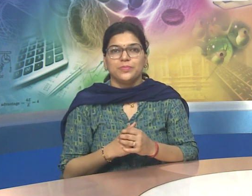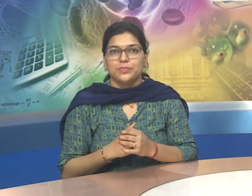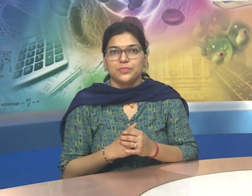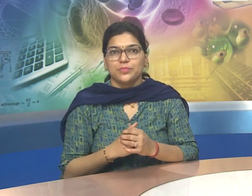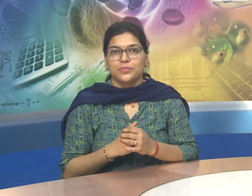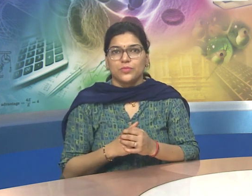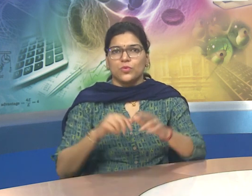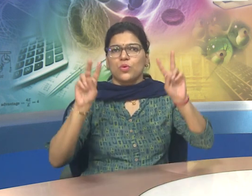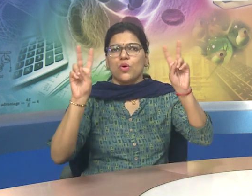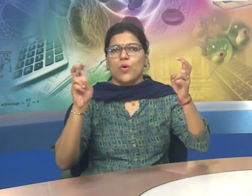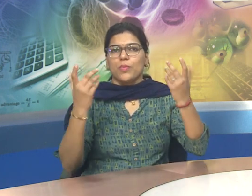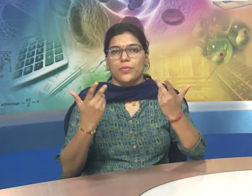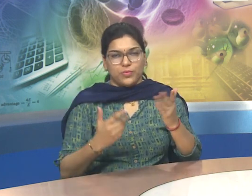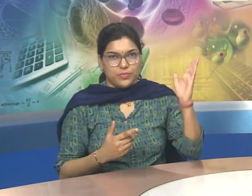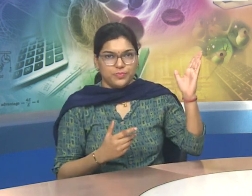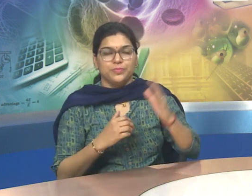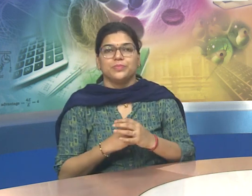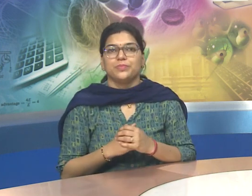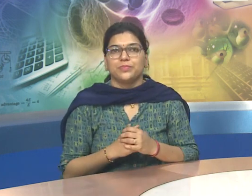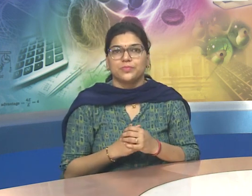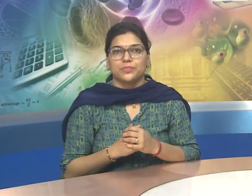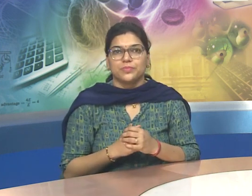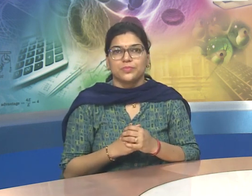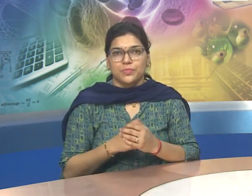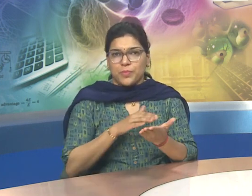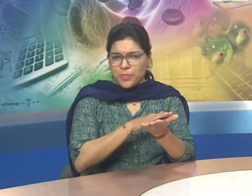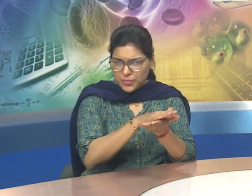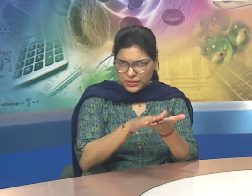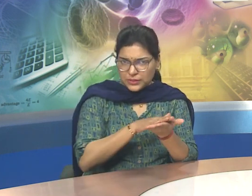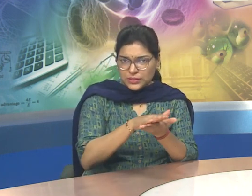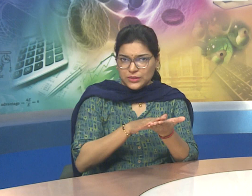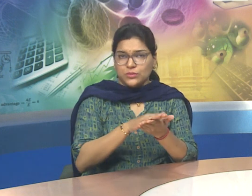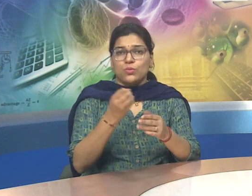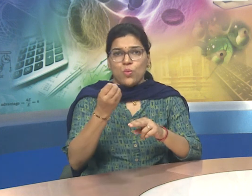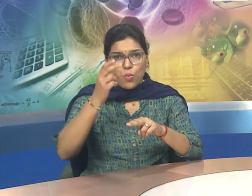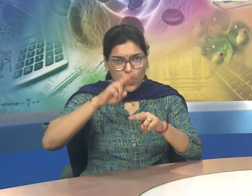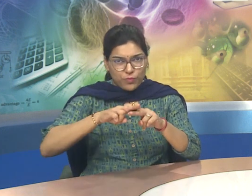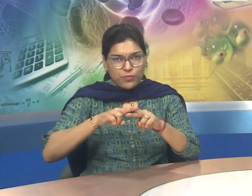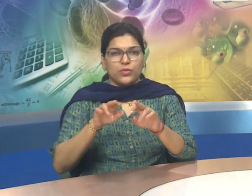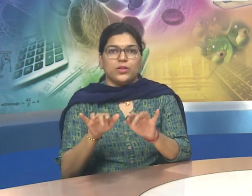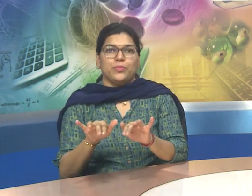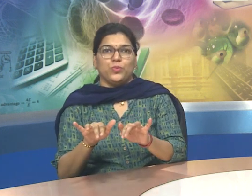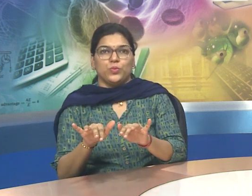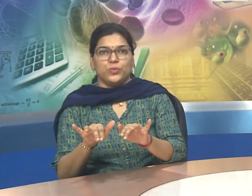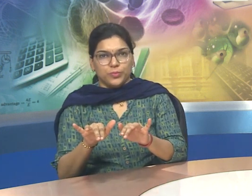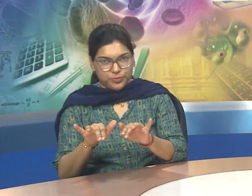And this is lesson number one. The name of the lesson is Basics of Computer.